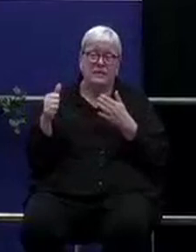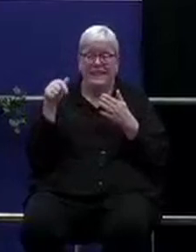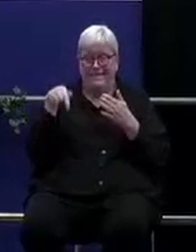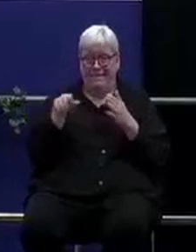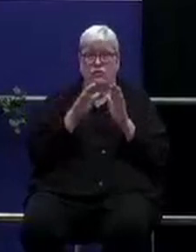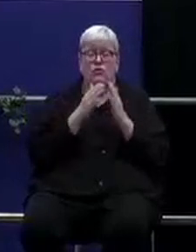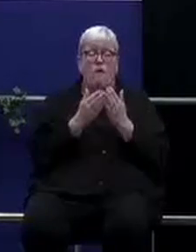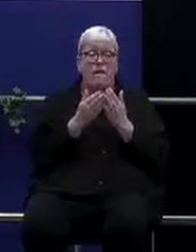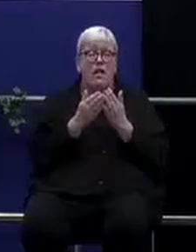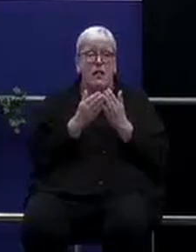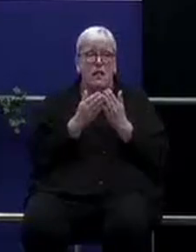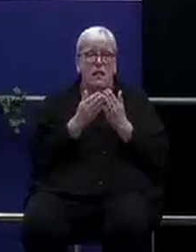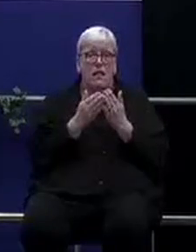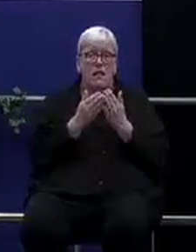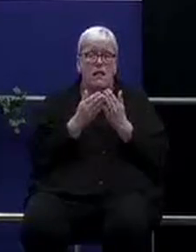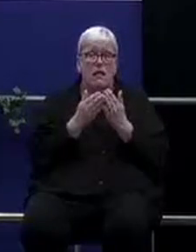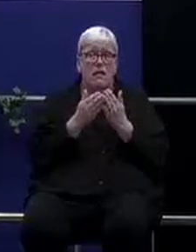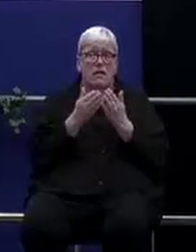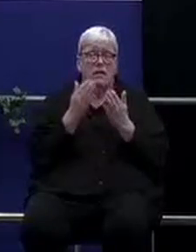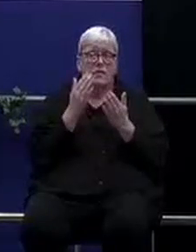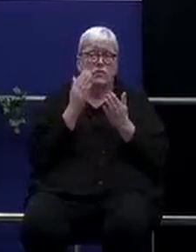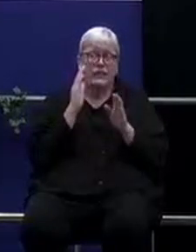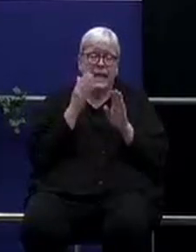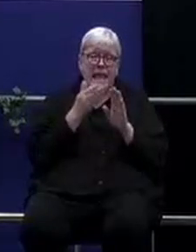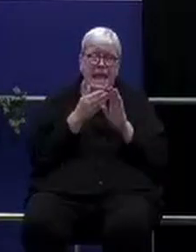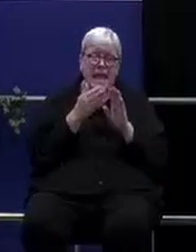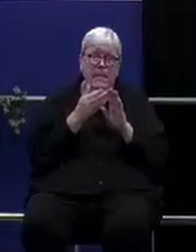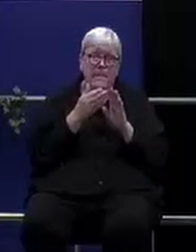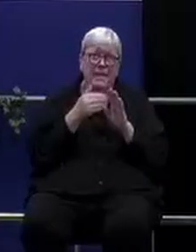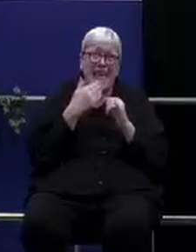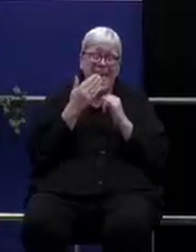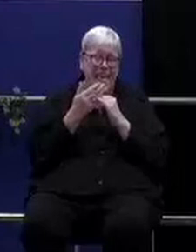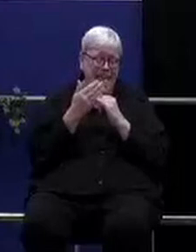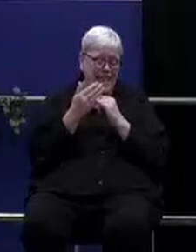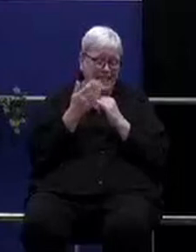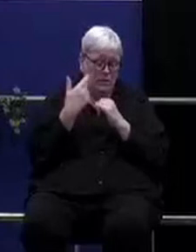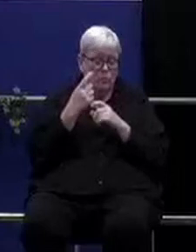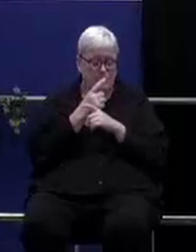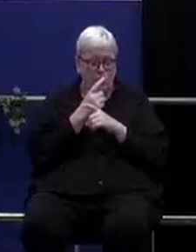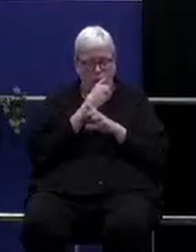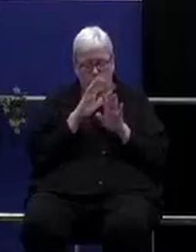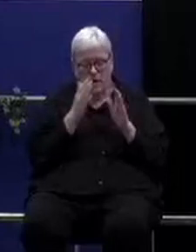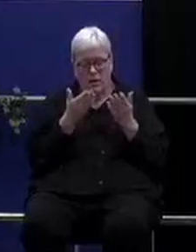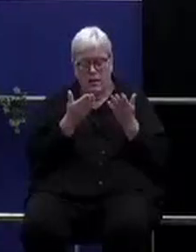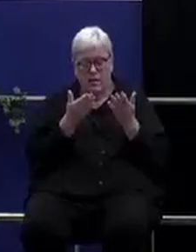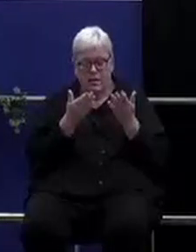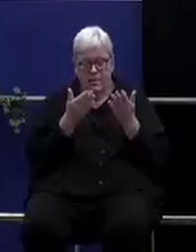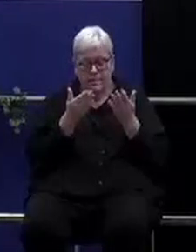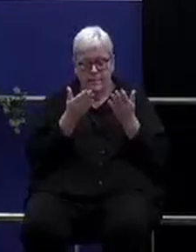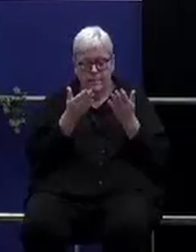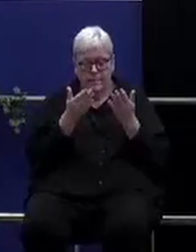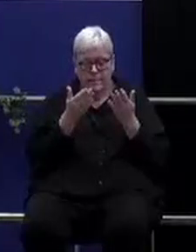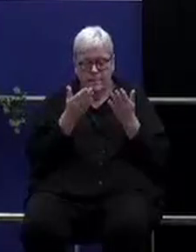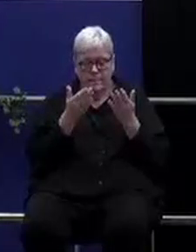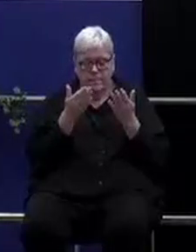was the ending. I mean, we've obviously talked about the ending can be quite a conversation starter. But about finding that right,